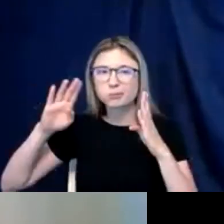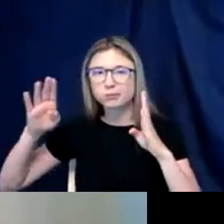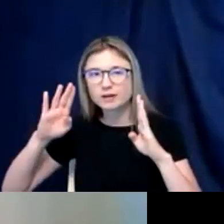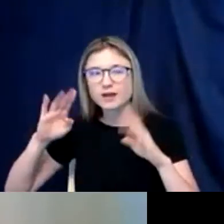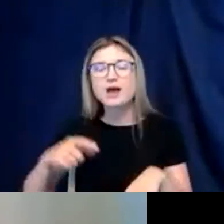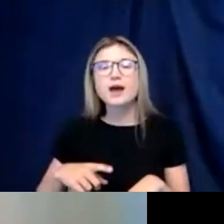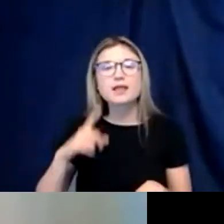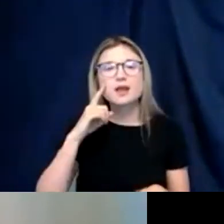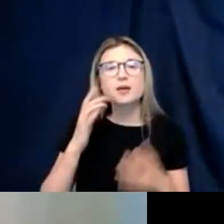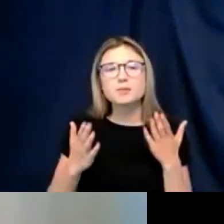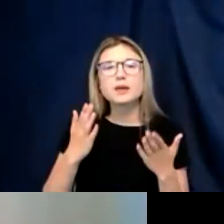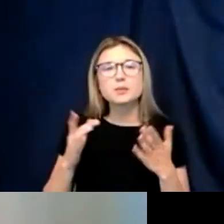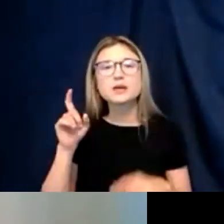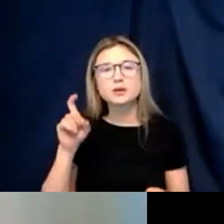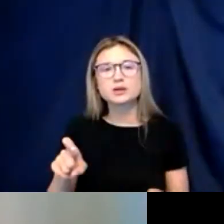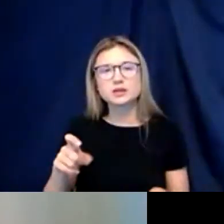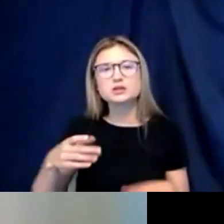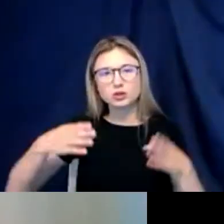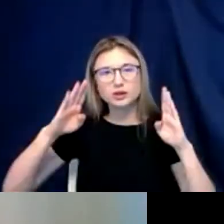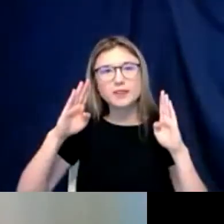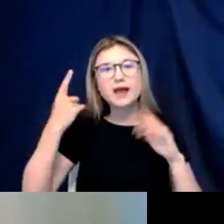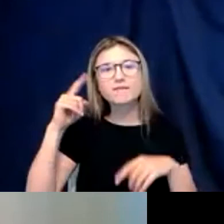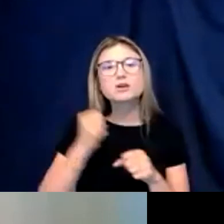can look at that for next year.